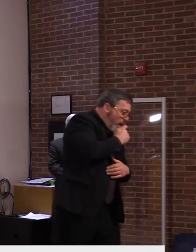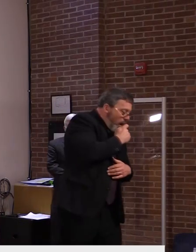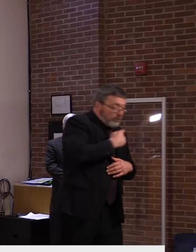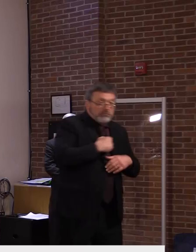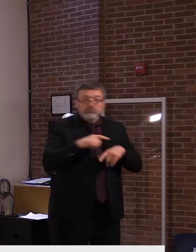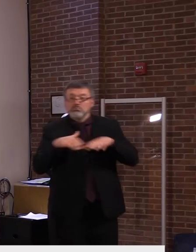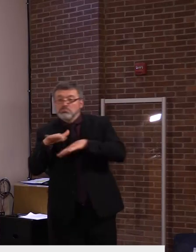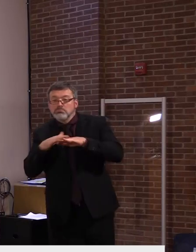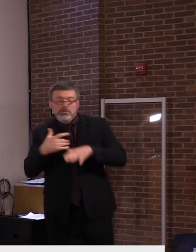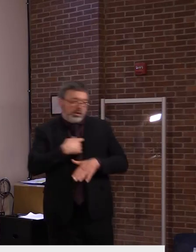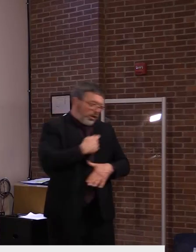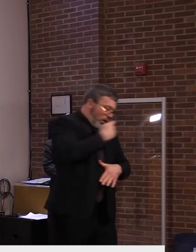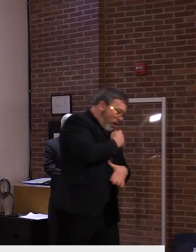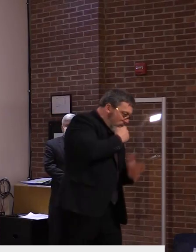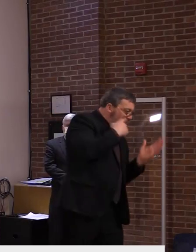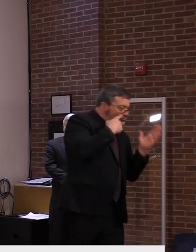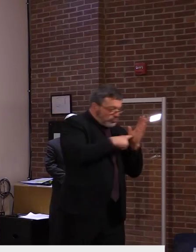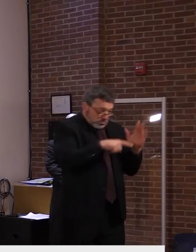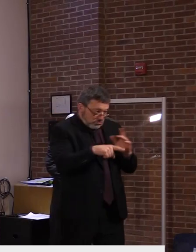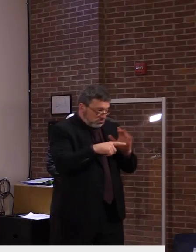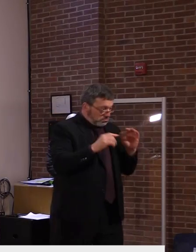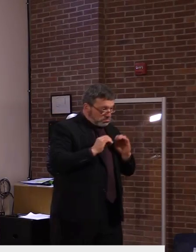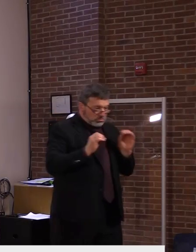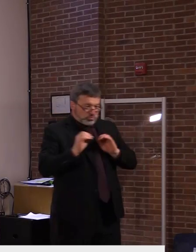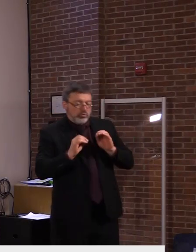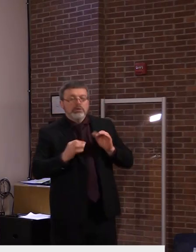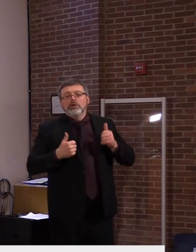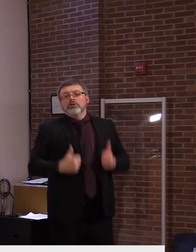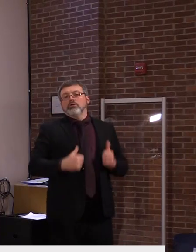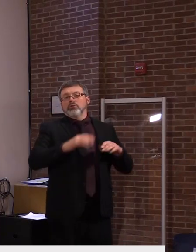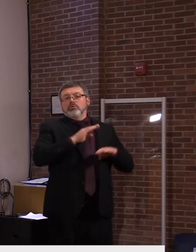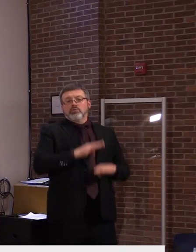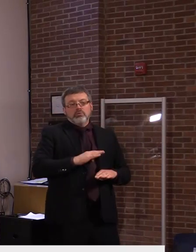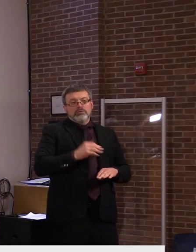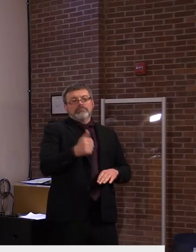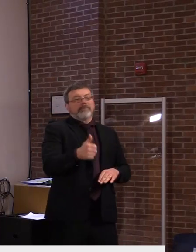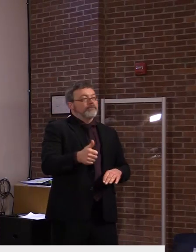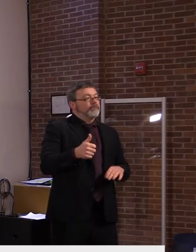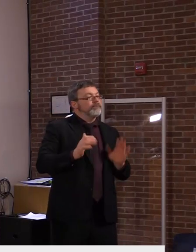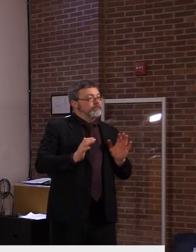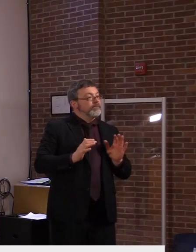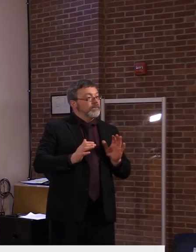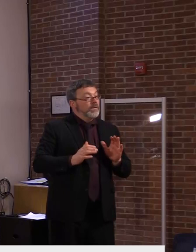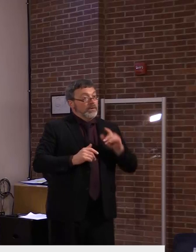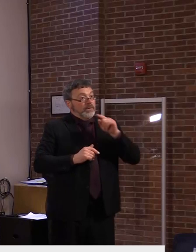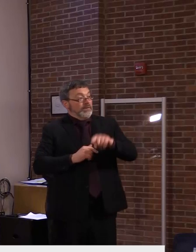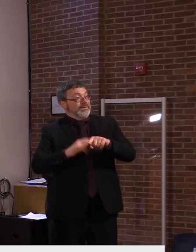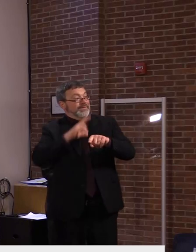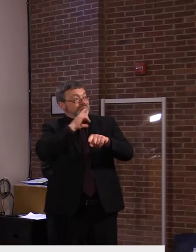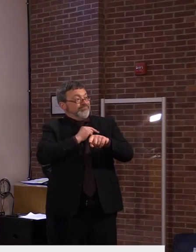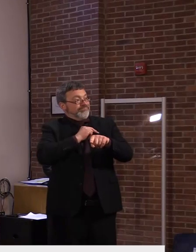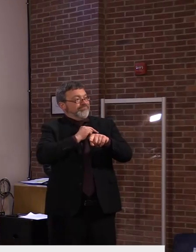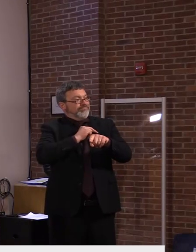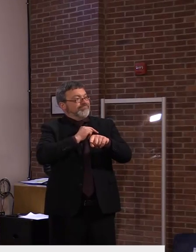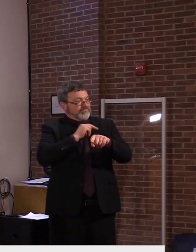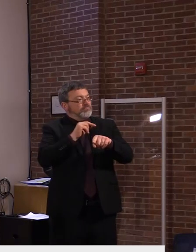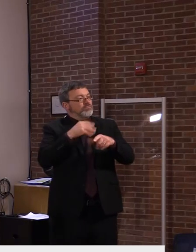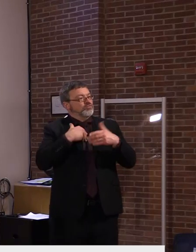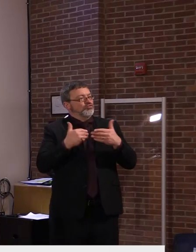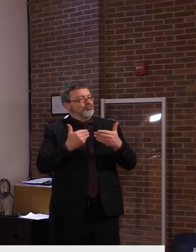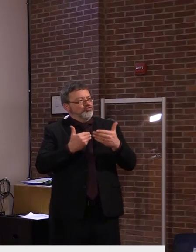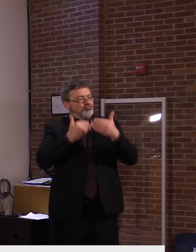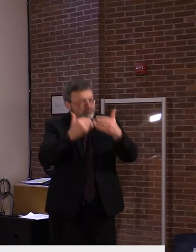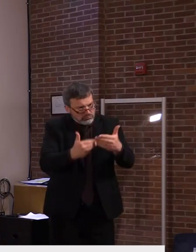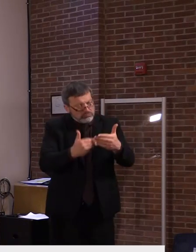It's a good idea to schedule a test afterward as well, about 5 to 7 days later. If people